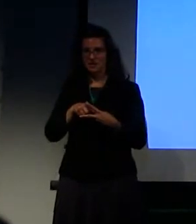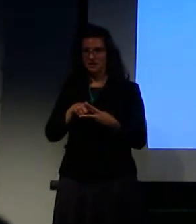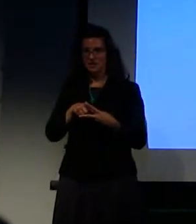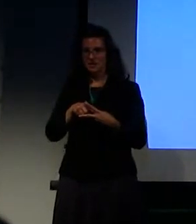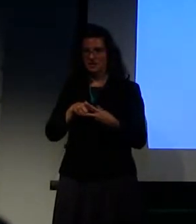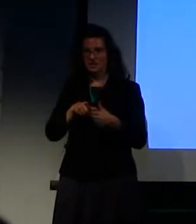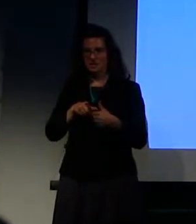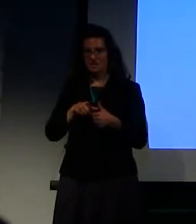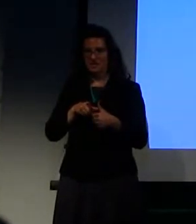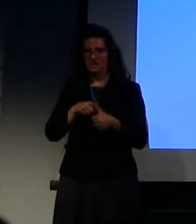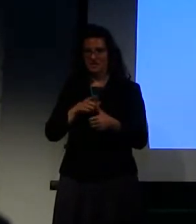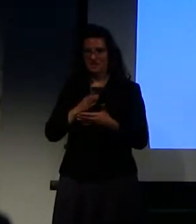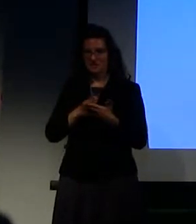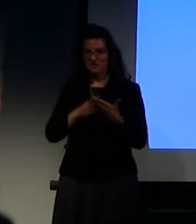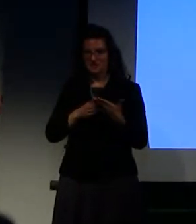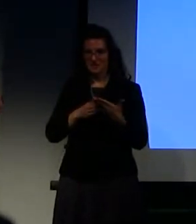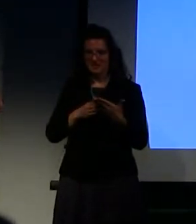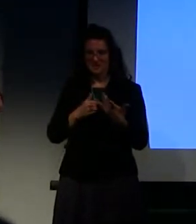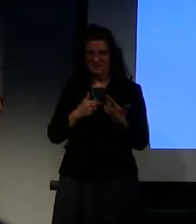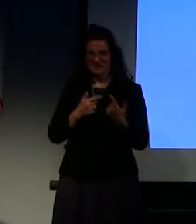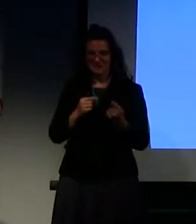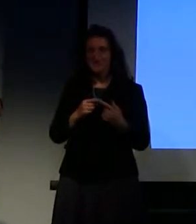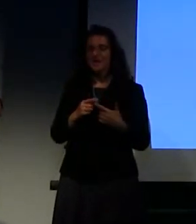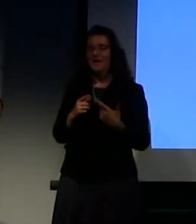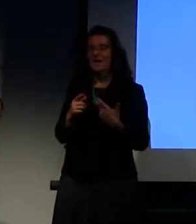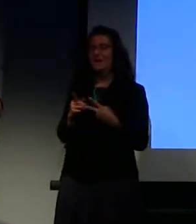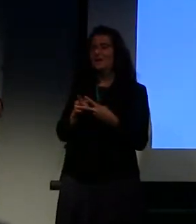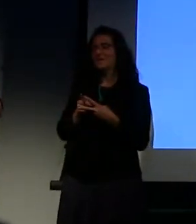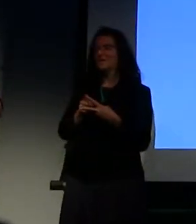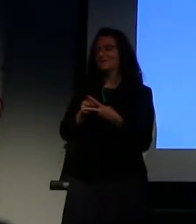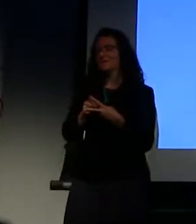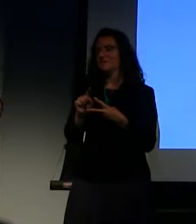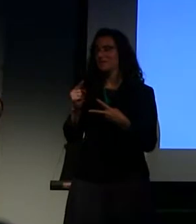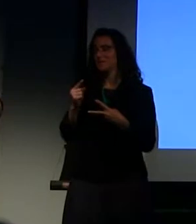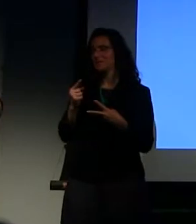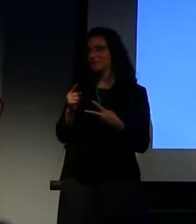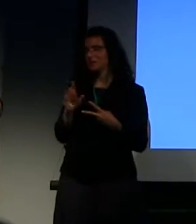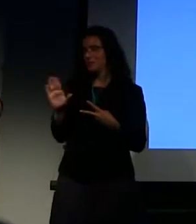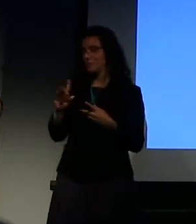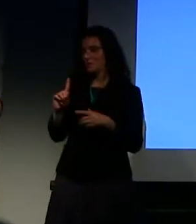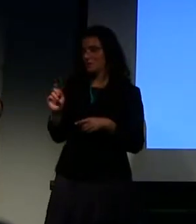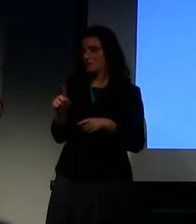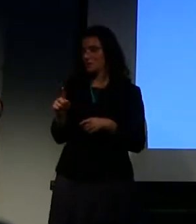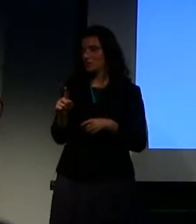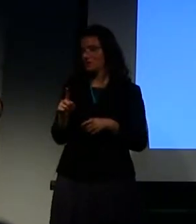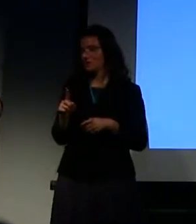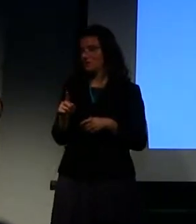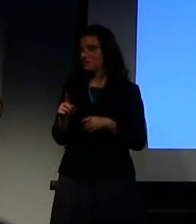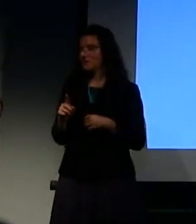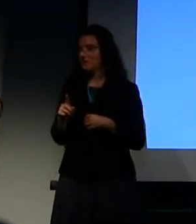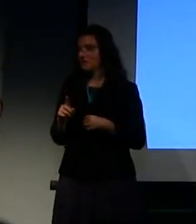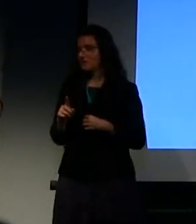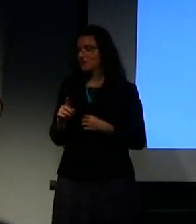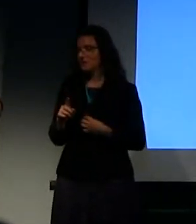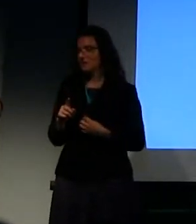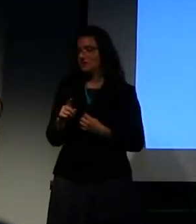was First part of that was simply your question, would you have right. wanted to You